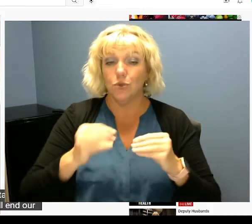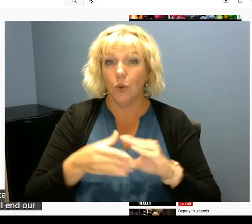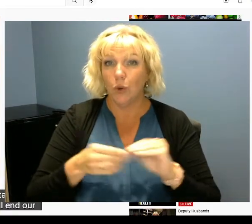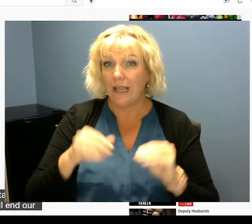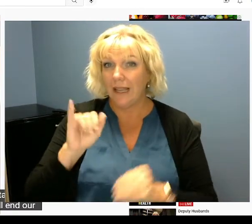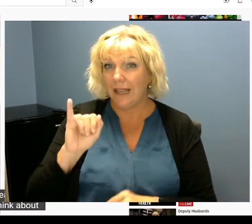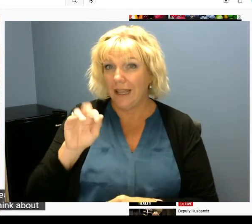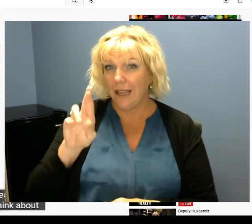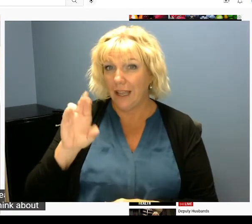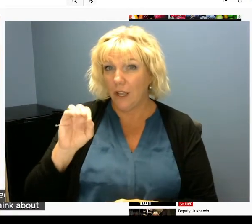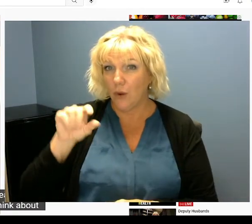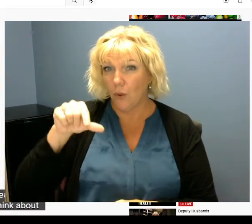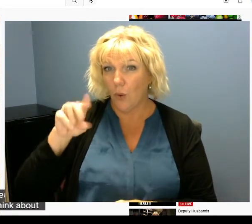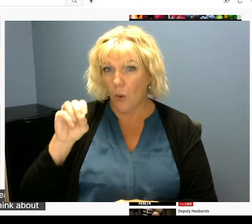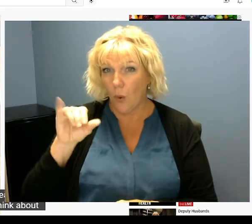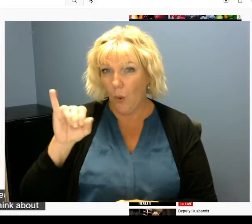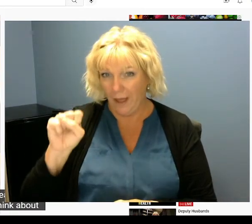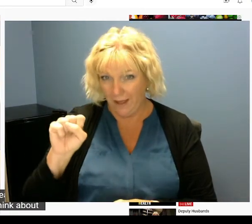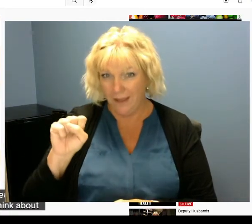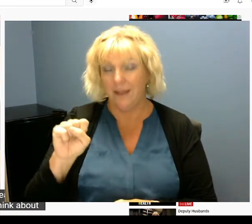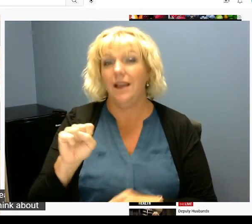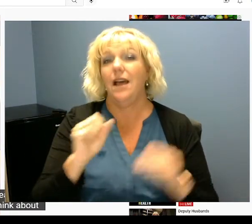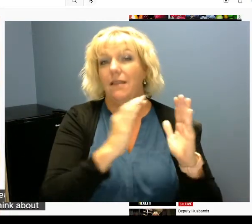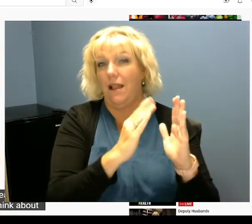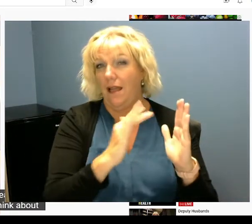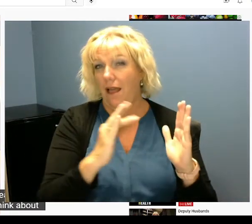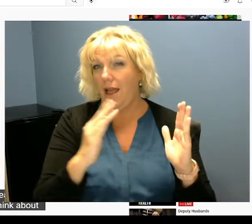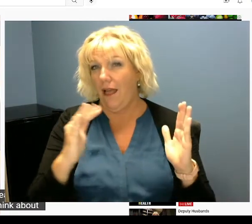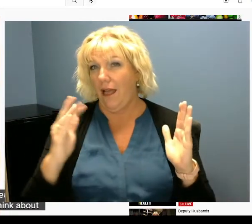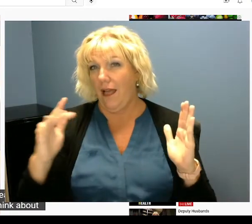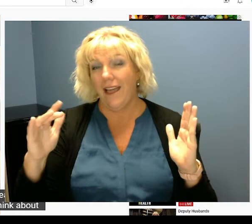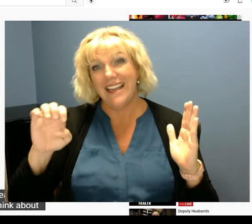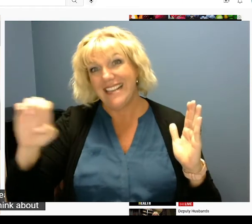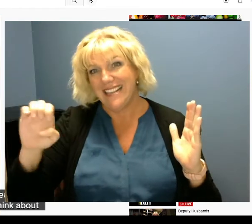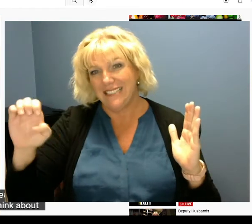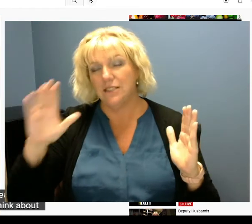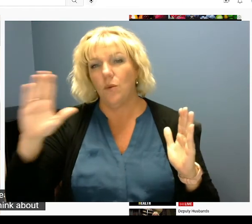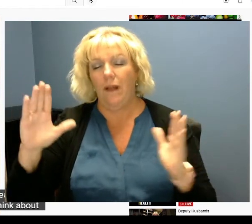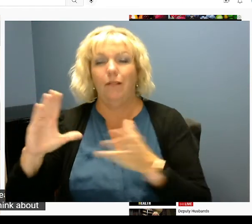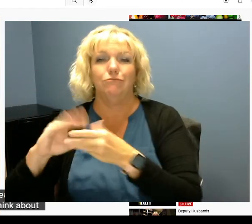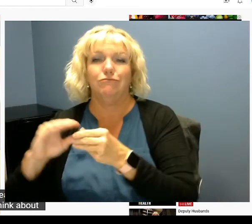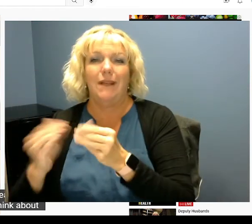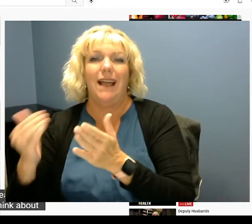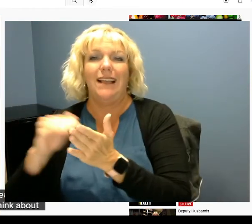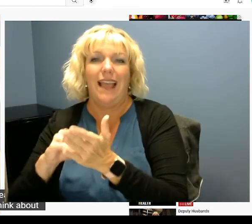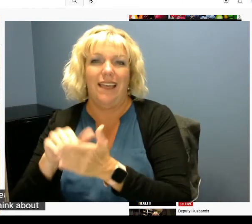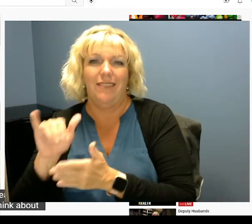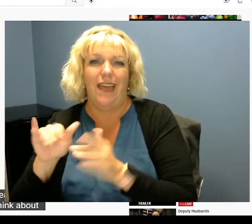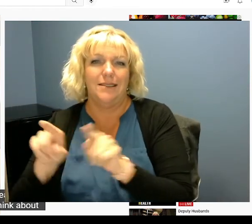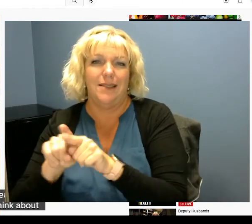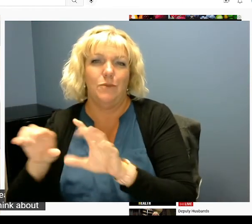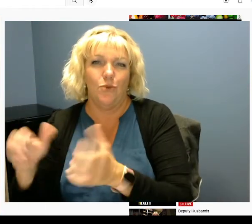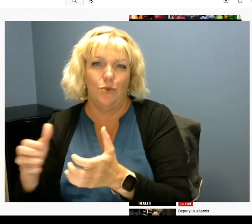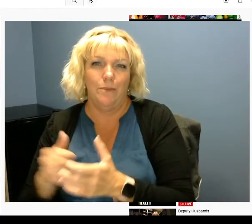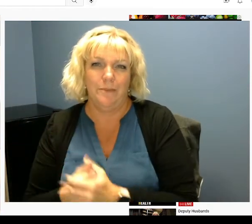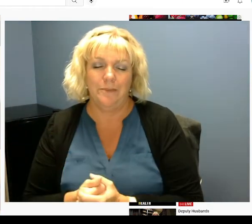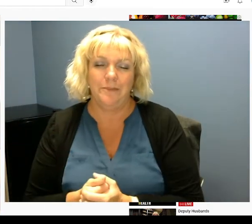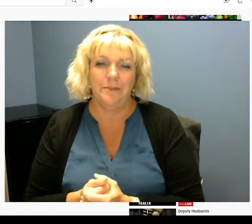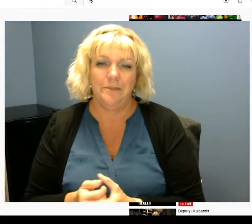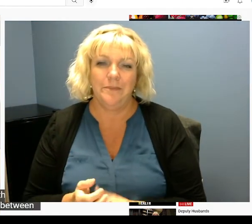end our lecture with the Iroquois too on the East Coast. And then the last thing we want to think